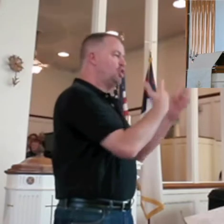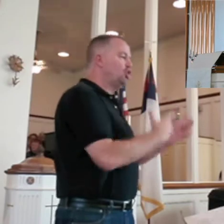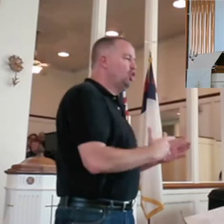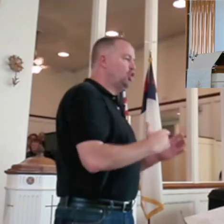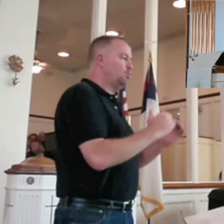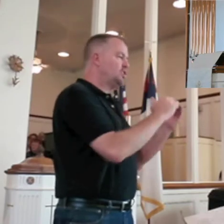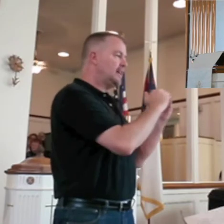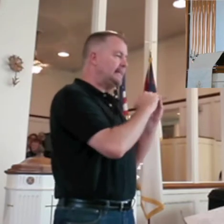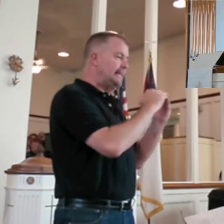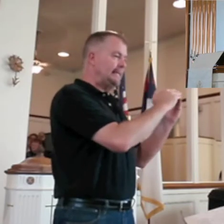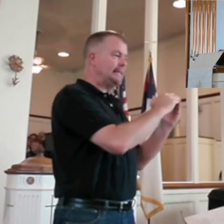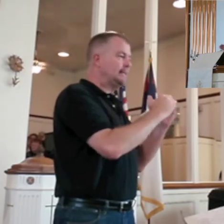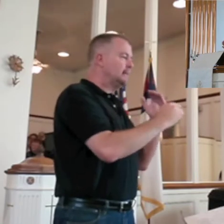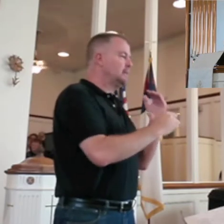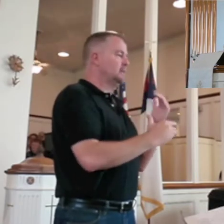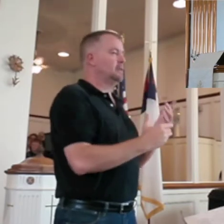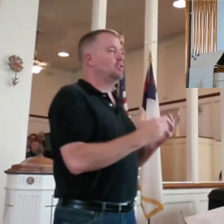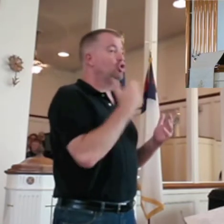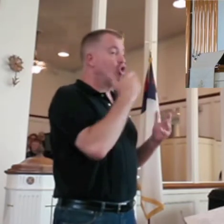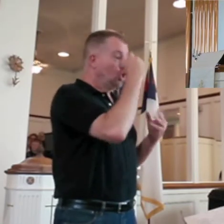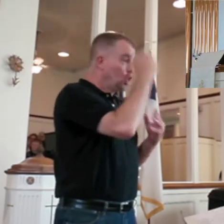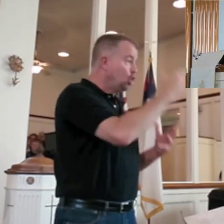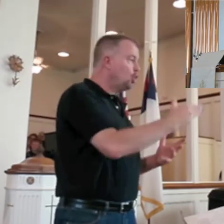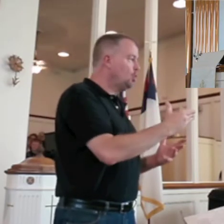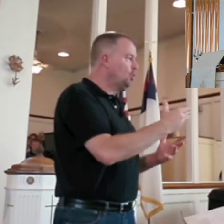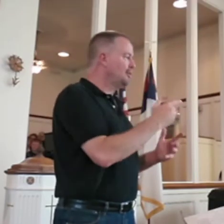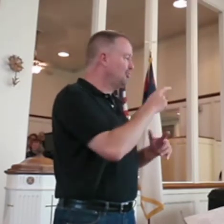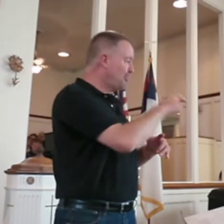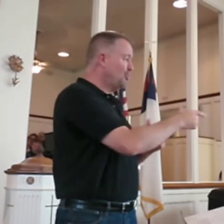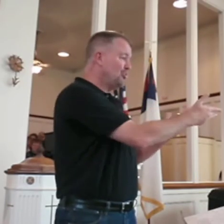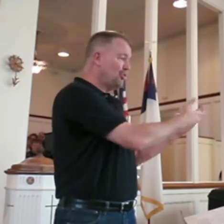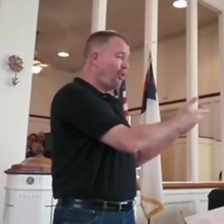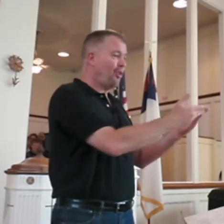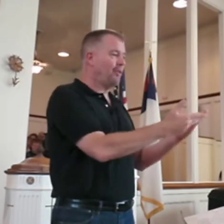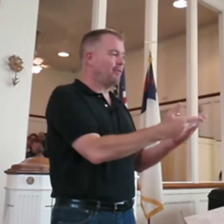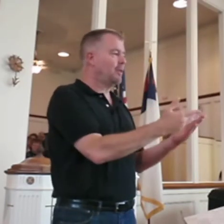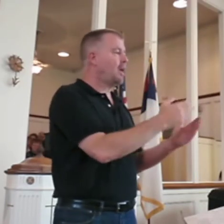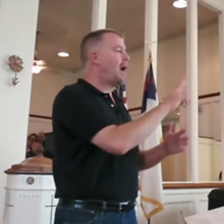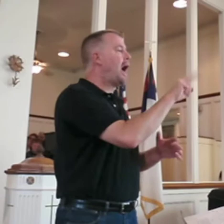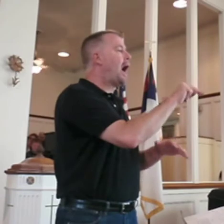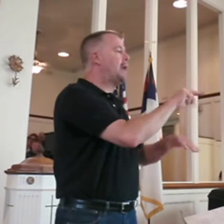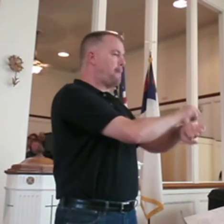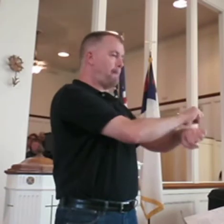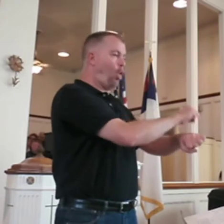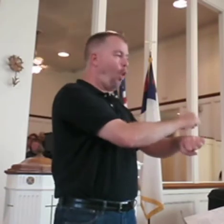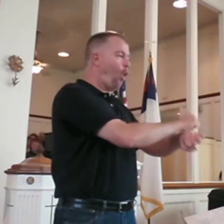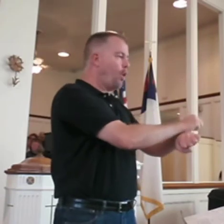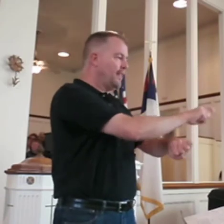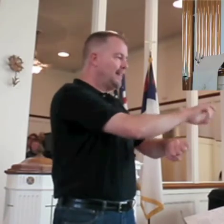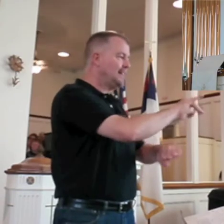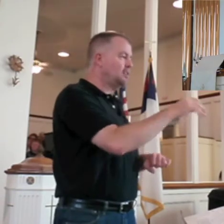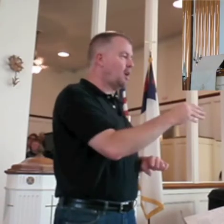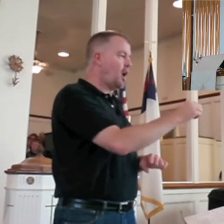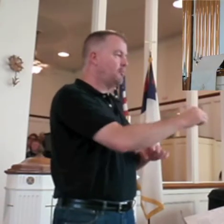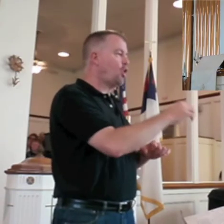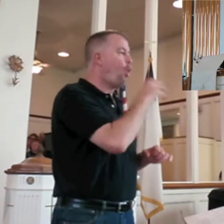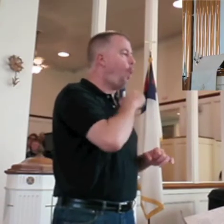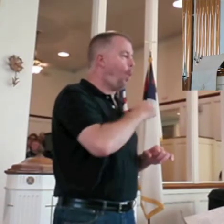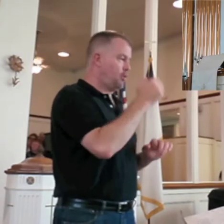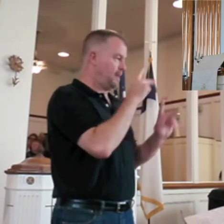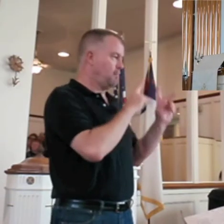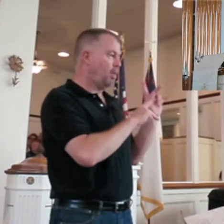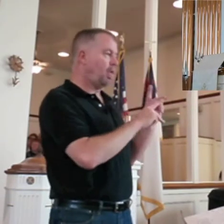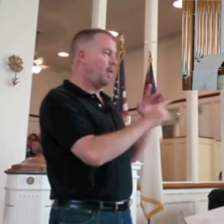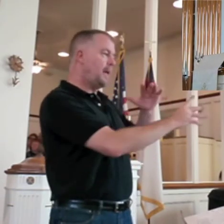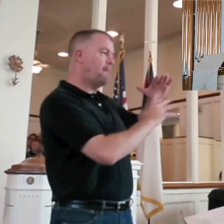care, the prisoners with justice, the poor with good news for a change, the unemployed with jobs,